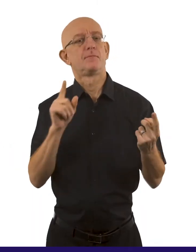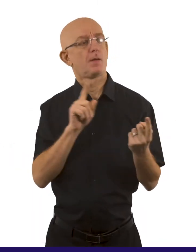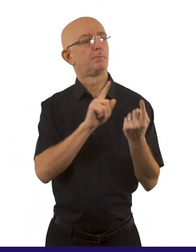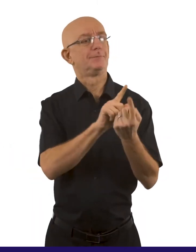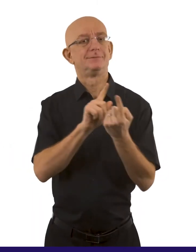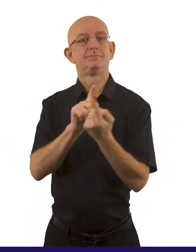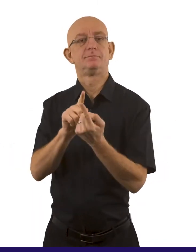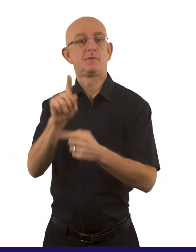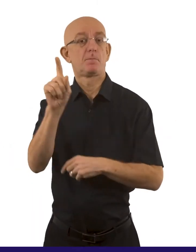meeting people.